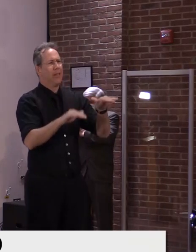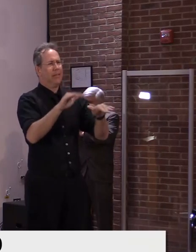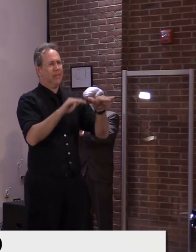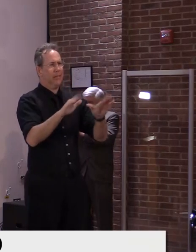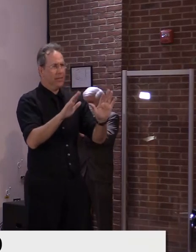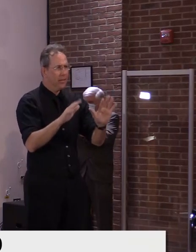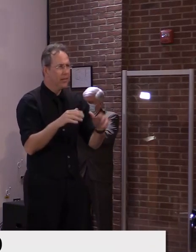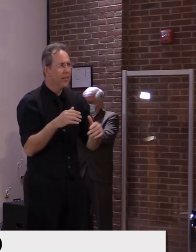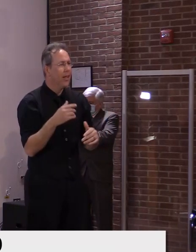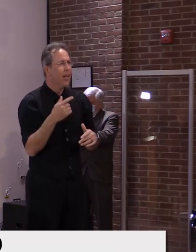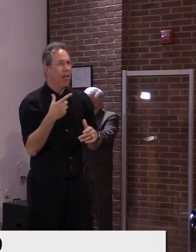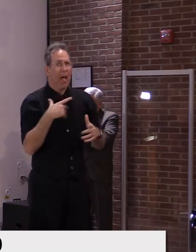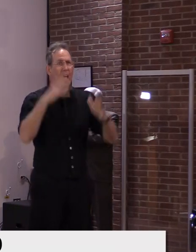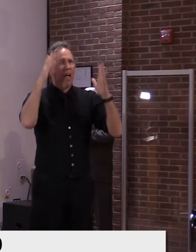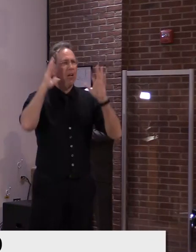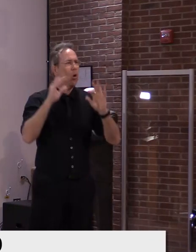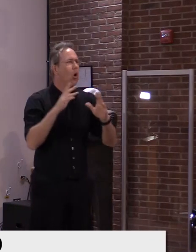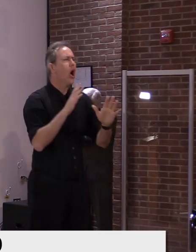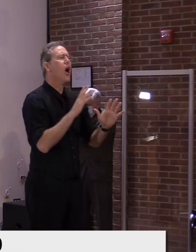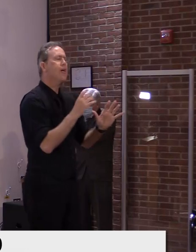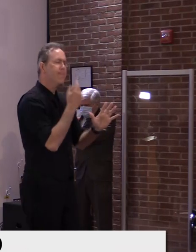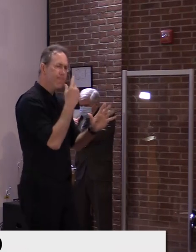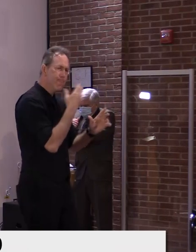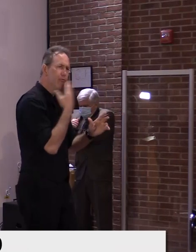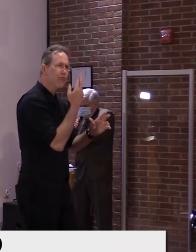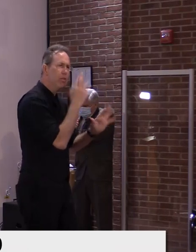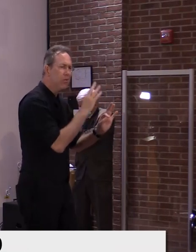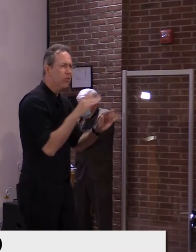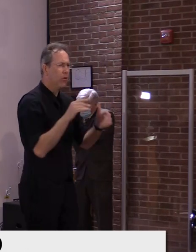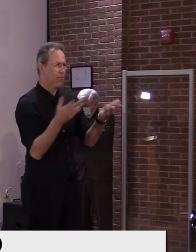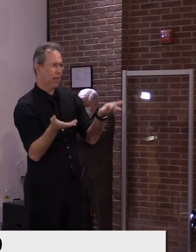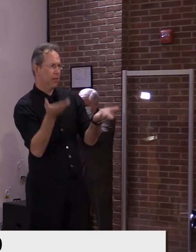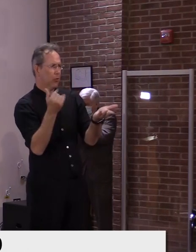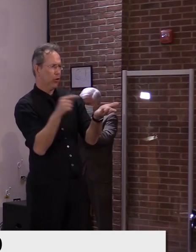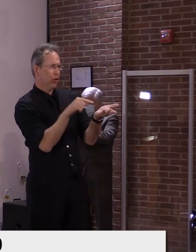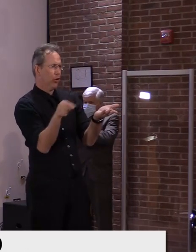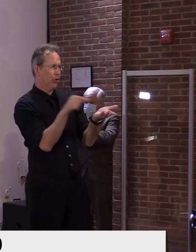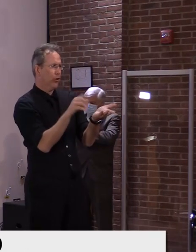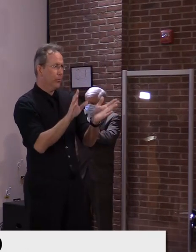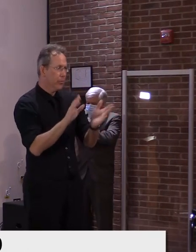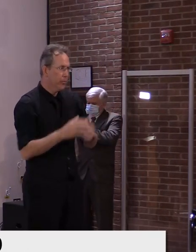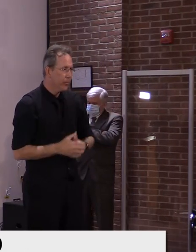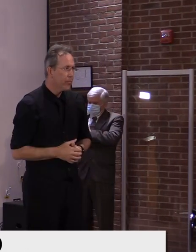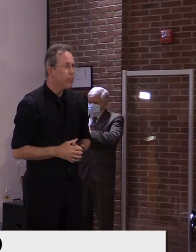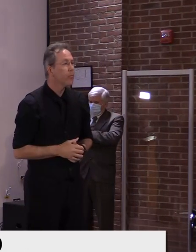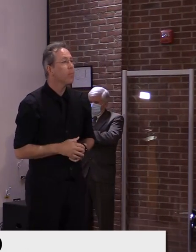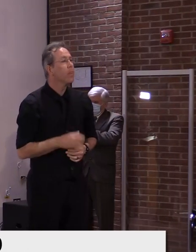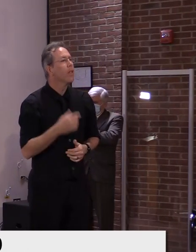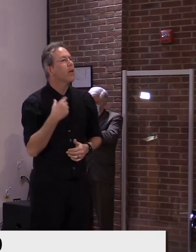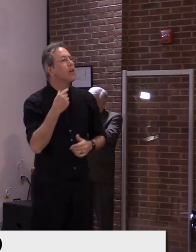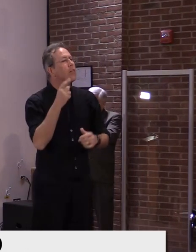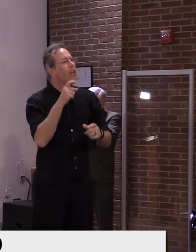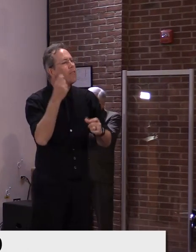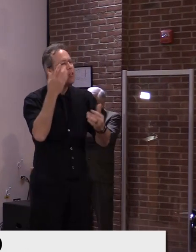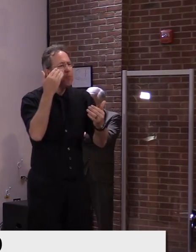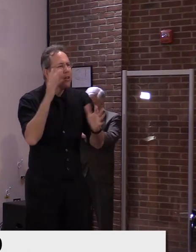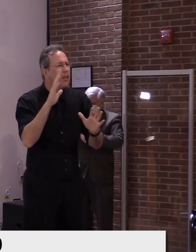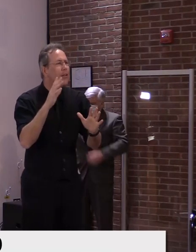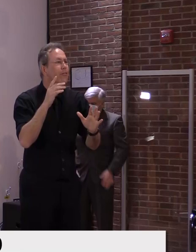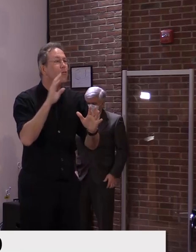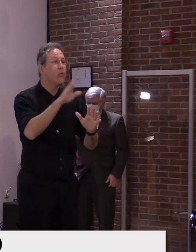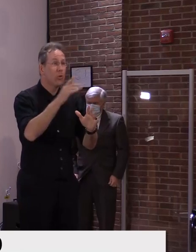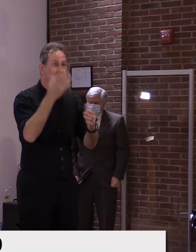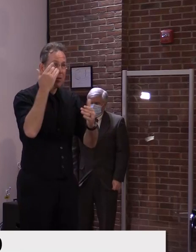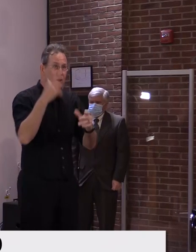rational and making sure that the expectation is that you will do fine, as opposed to the expectation is you will